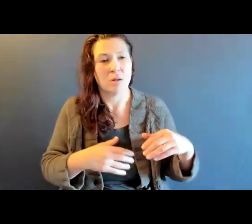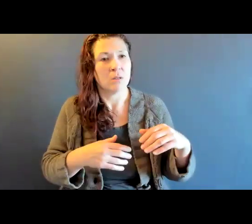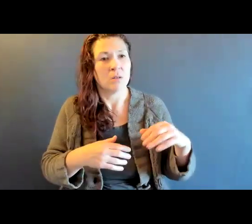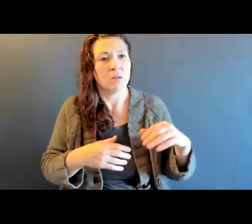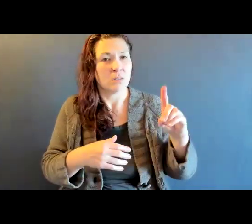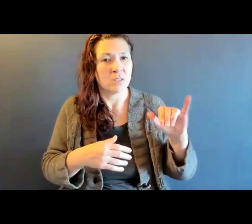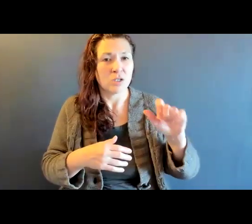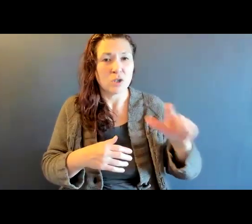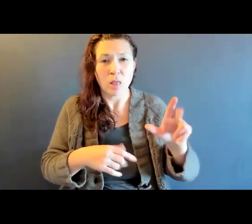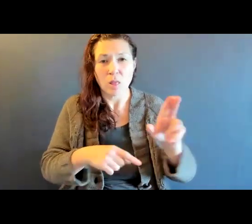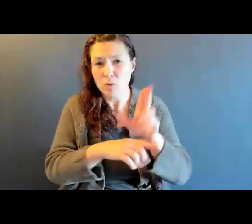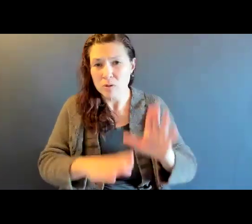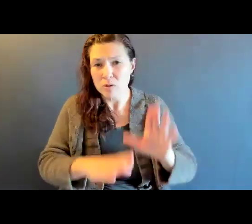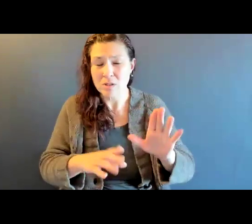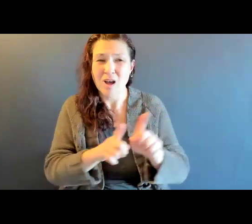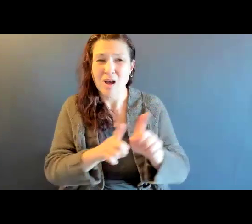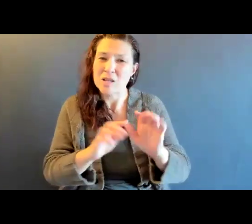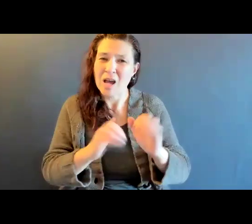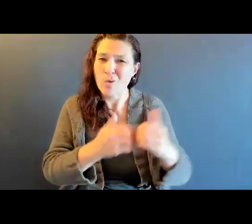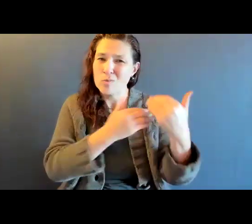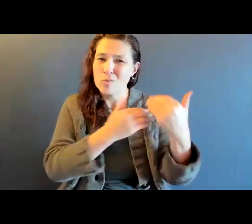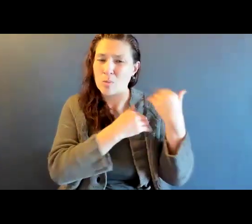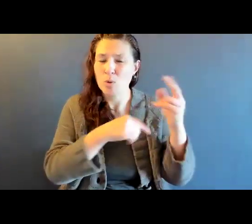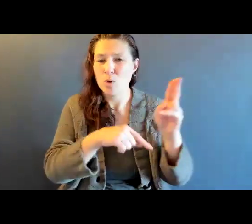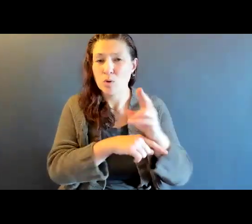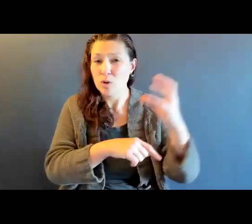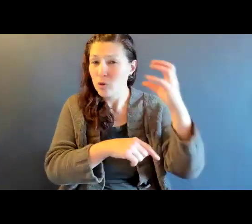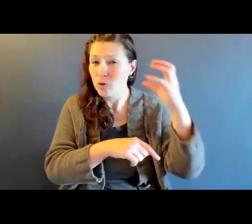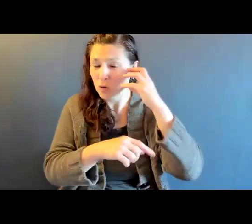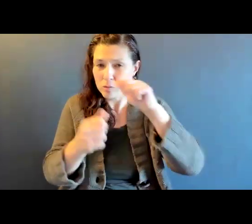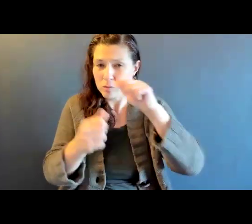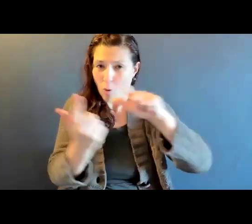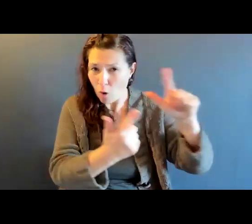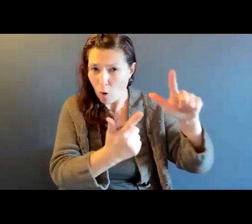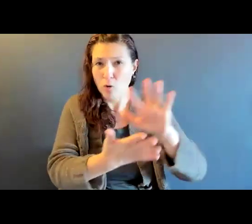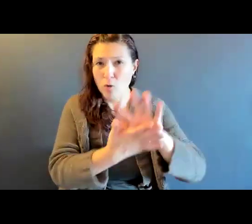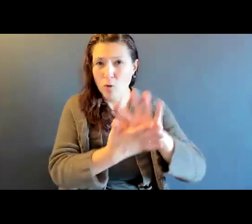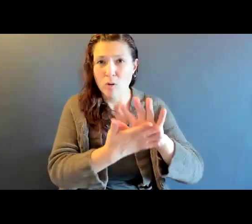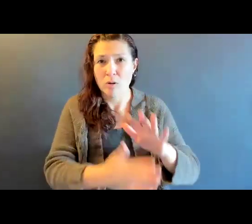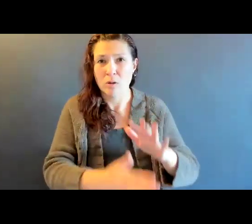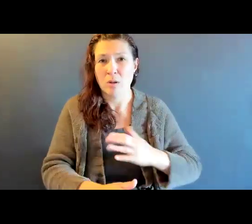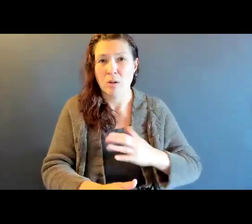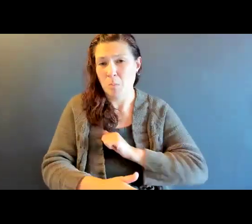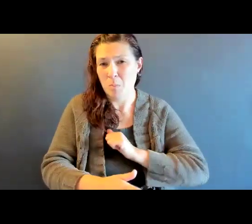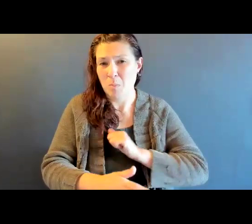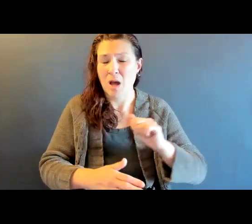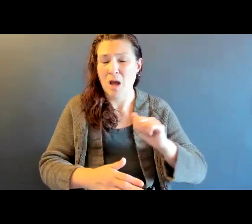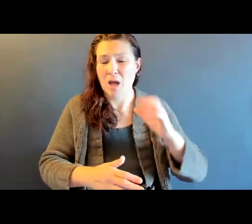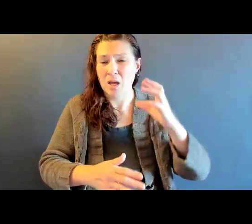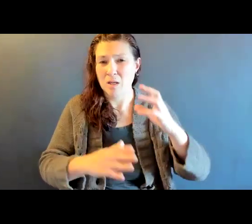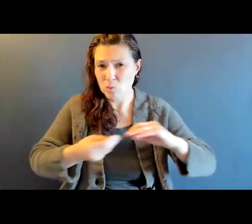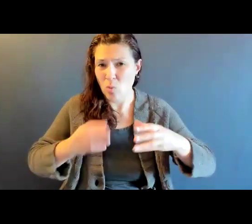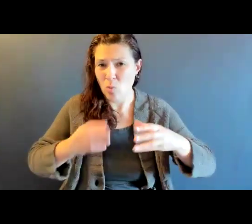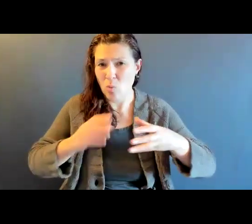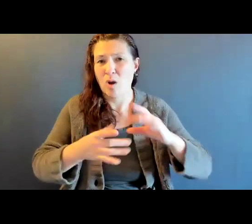phone use in all schools. My personal story, one of those personal experience with phone policy at